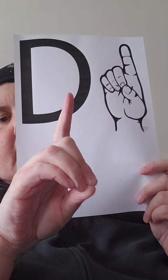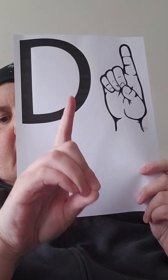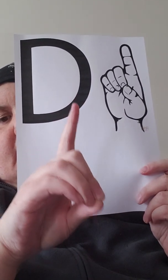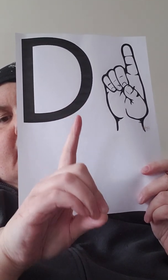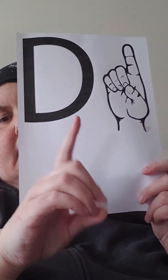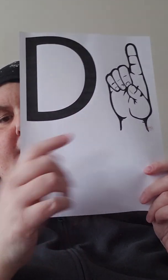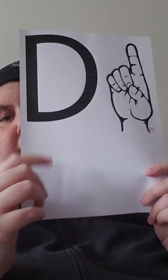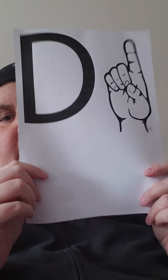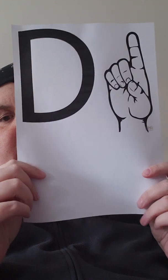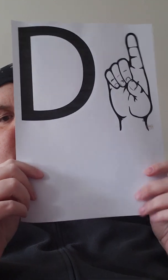Yeah.